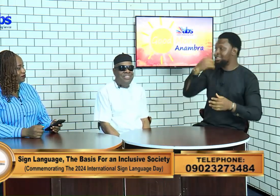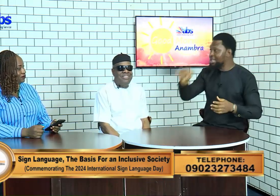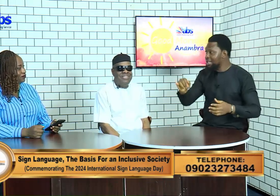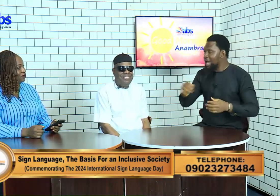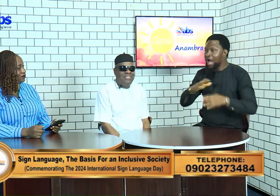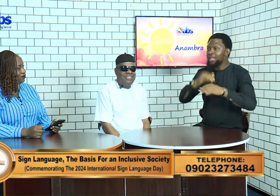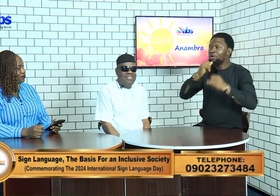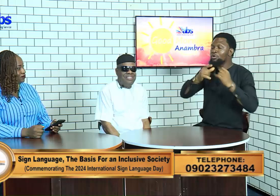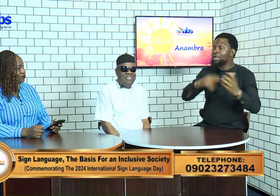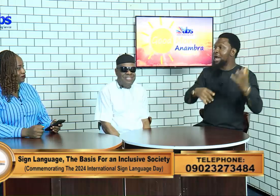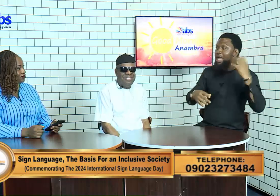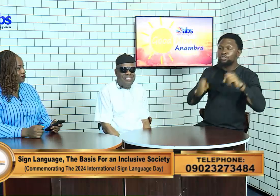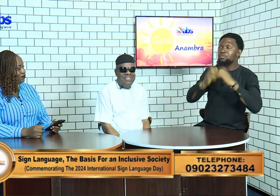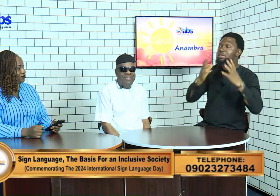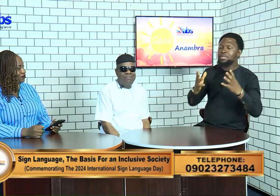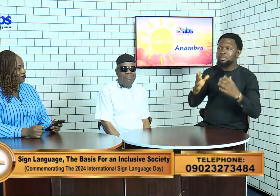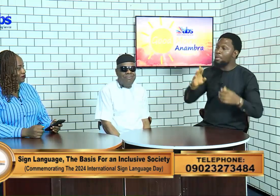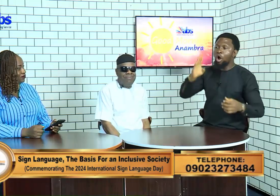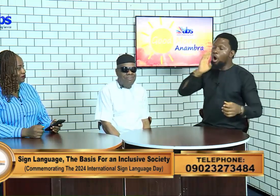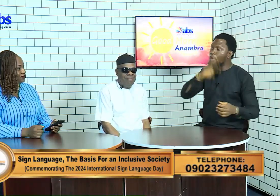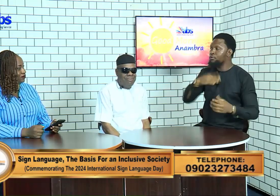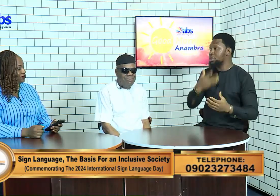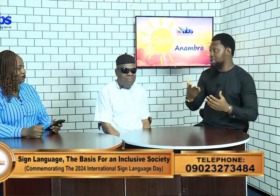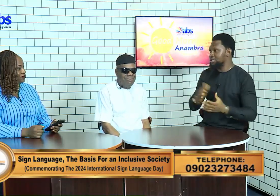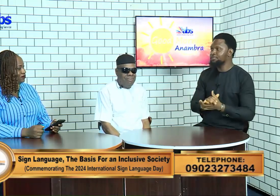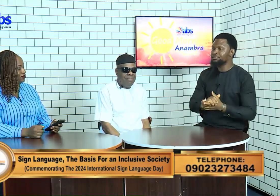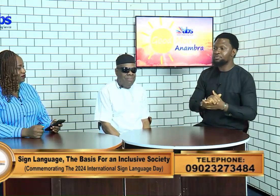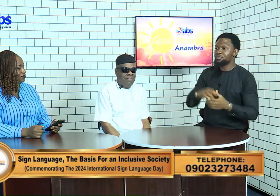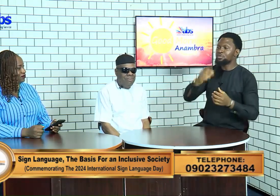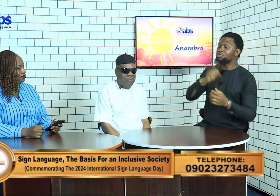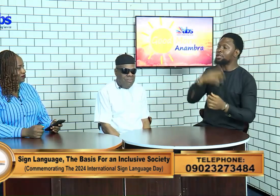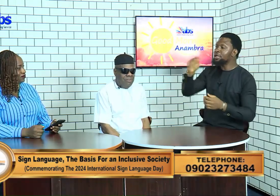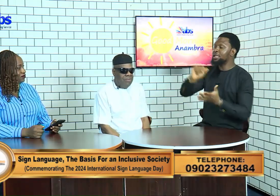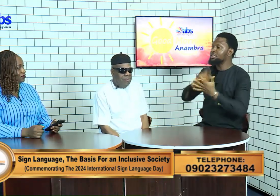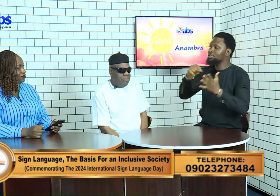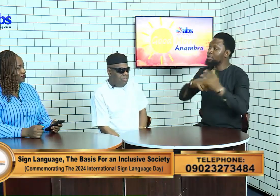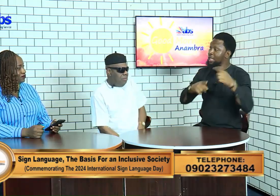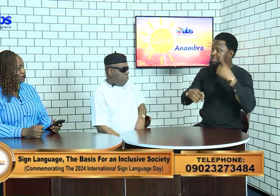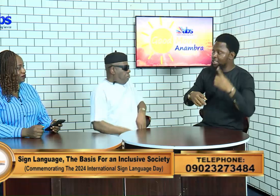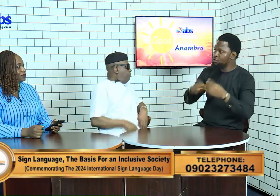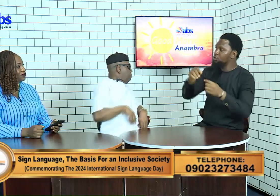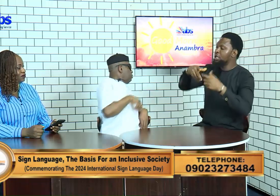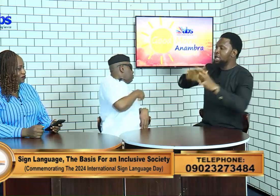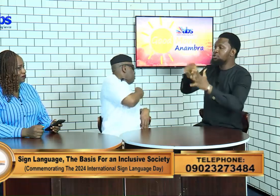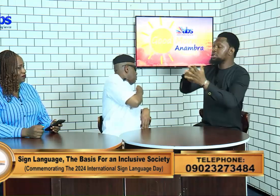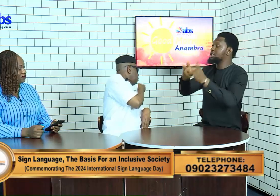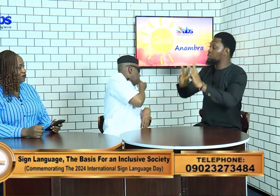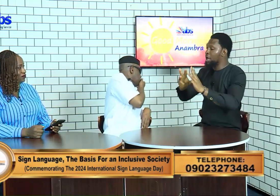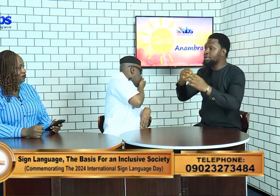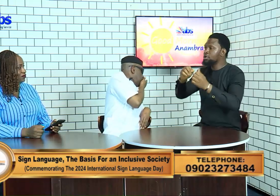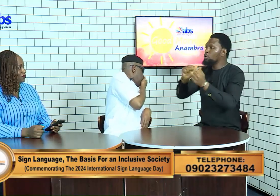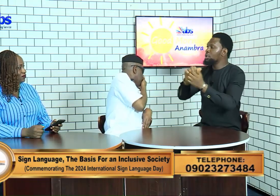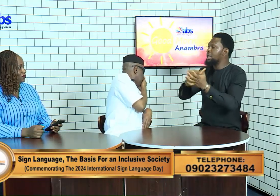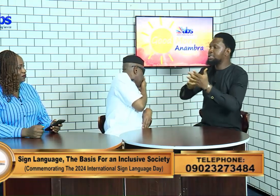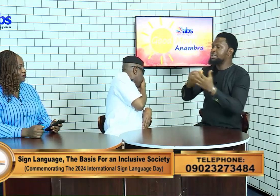they are saying. And at the long run, I heard so many awful things. So I told them that this is what they are saying, so let's do it this way.